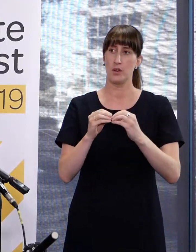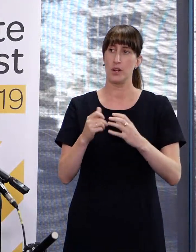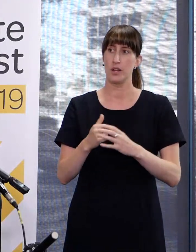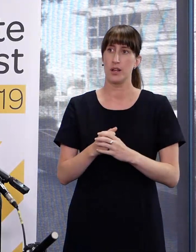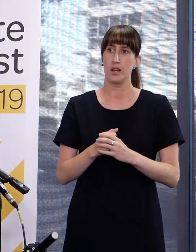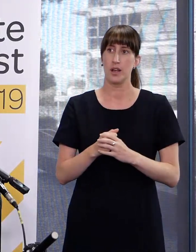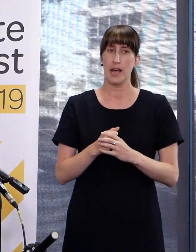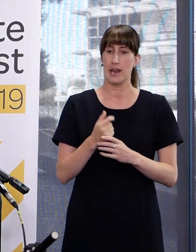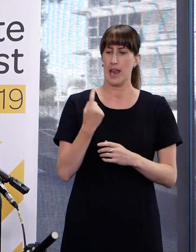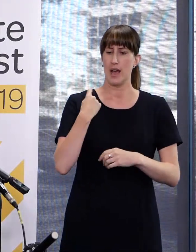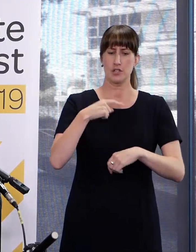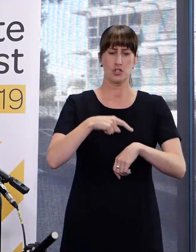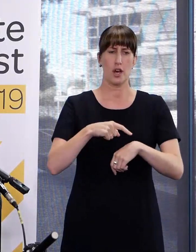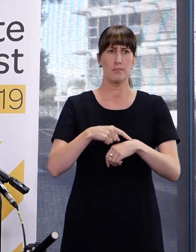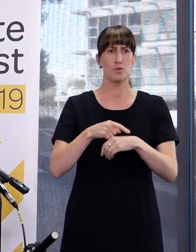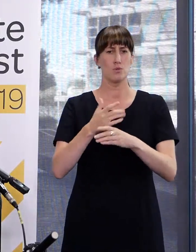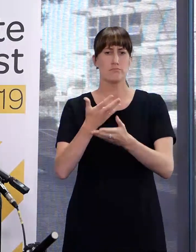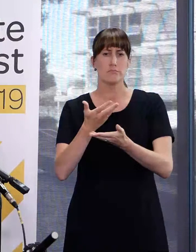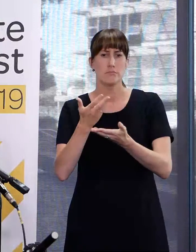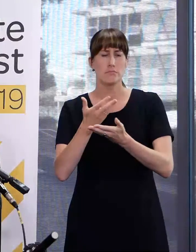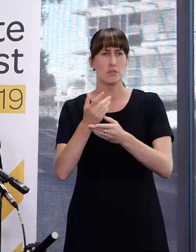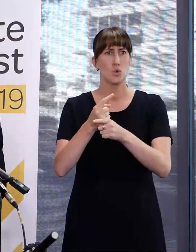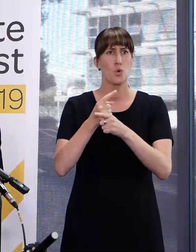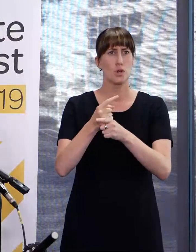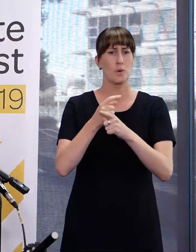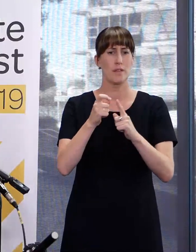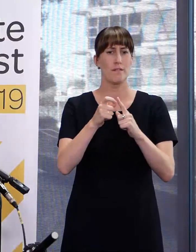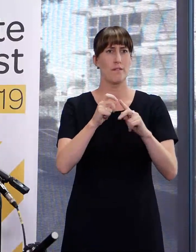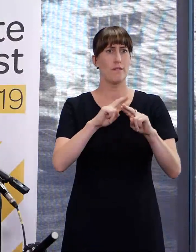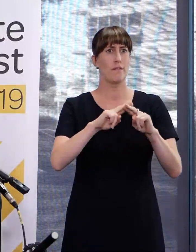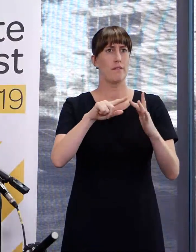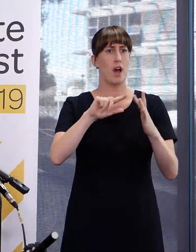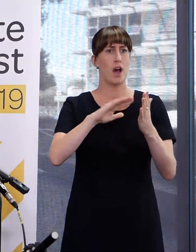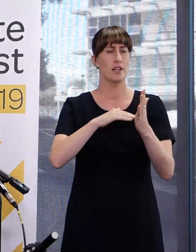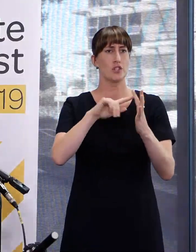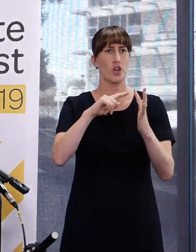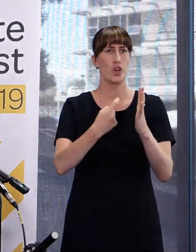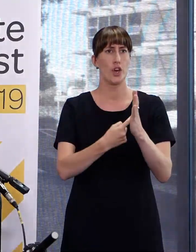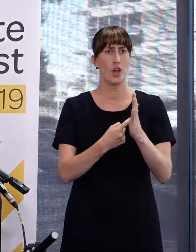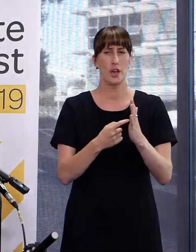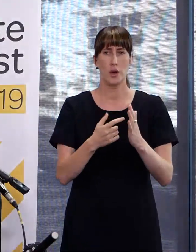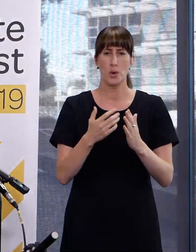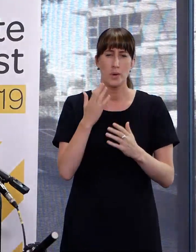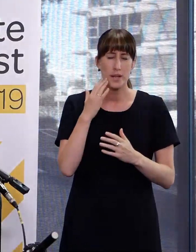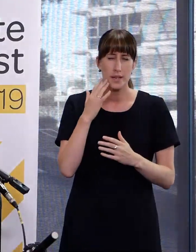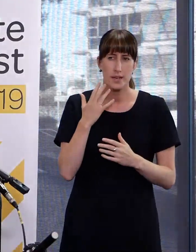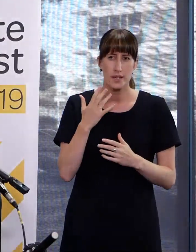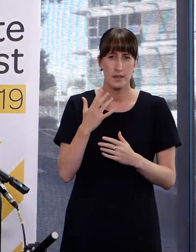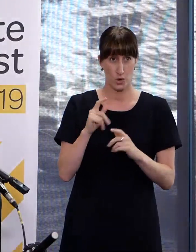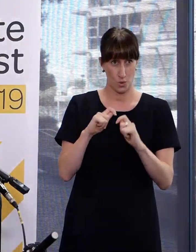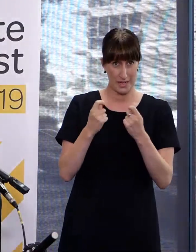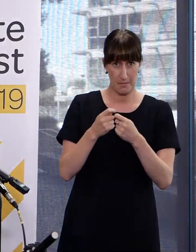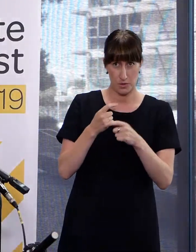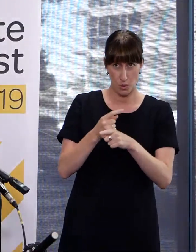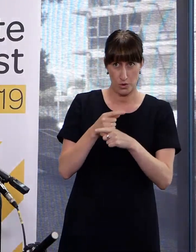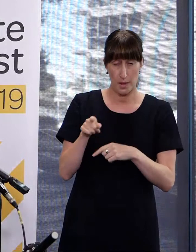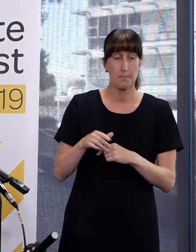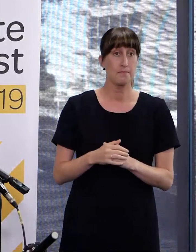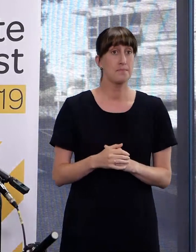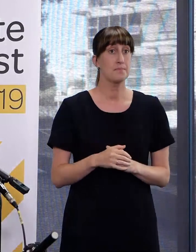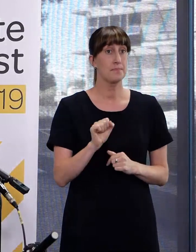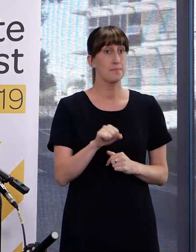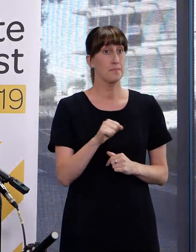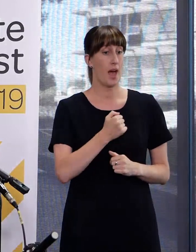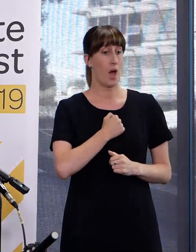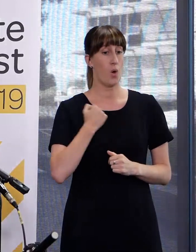delivering in Q1? Was there a time in the last 2 weeks or so where they've said, yes, this is happening? Yes, so the team's talking with Pfizer regularly, and